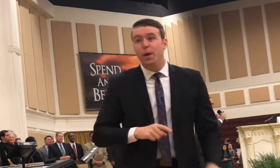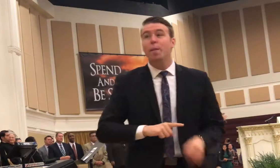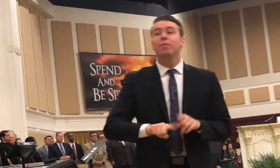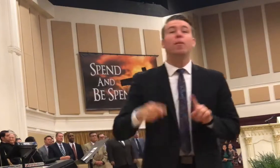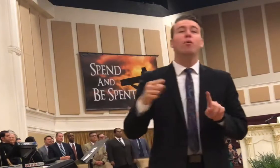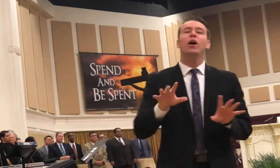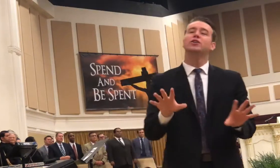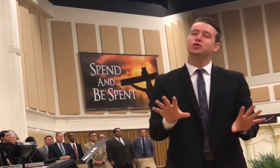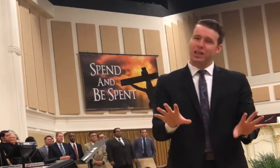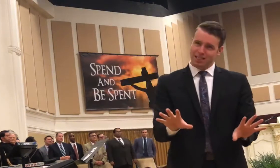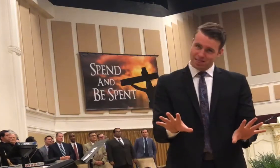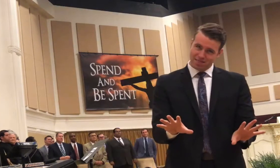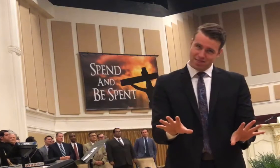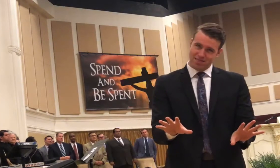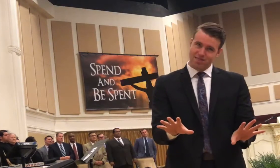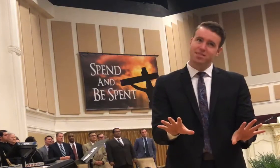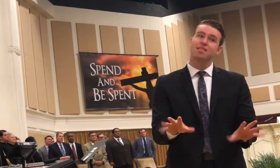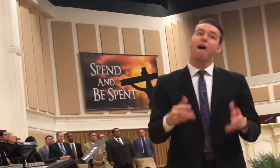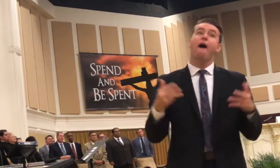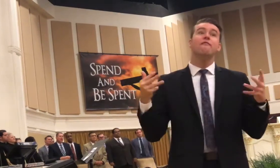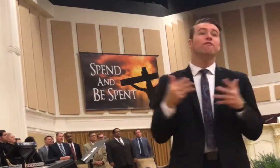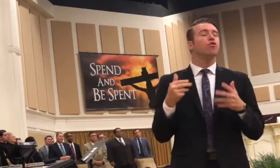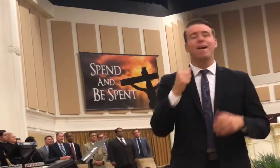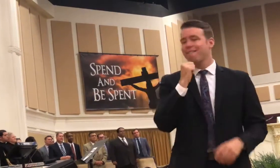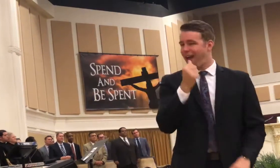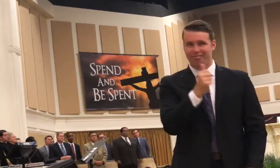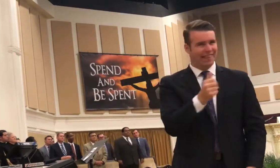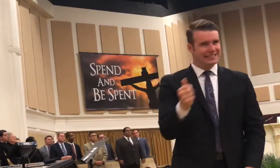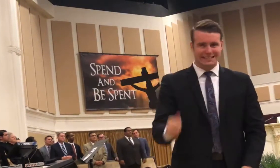chill. Fret not thyself.